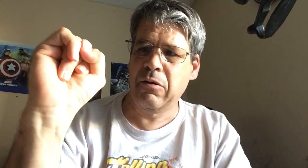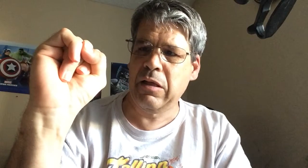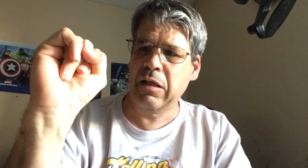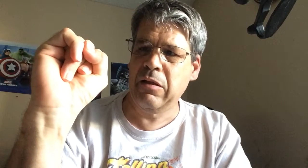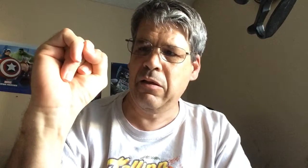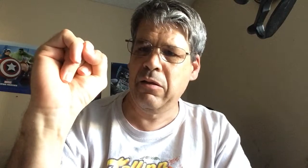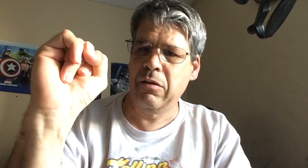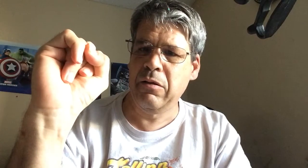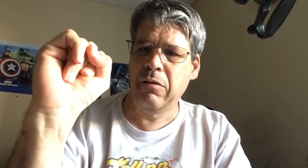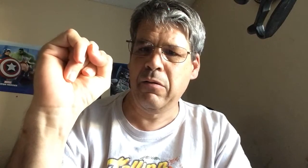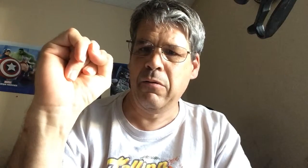Okay?